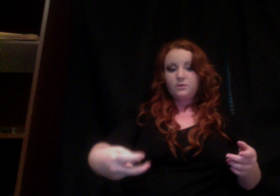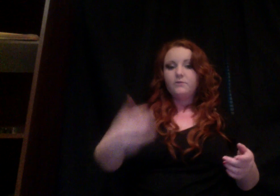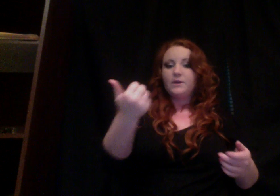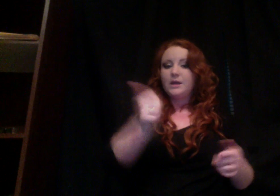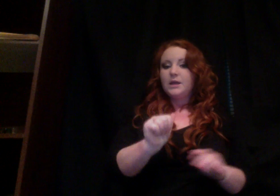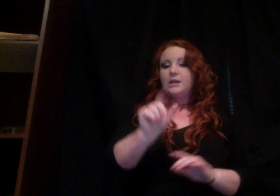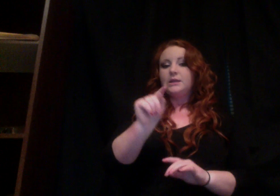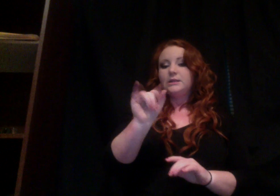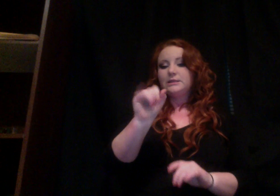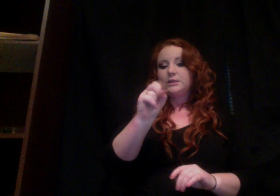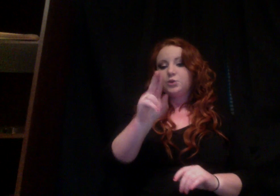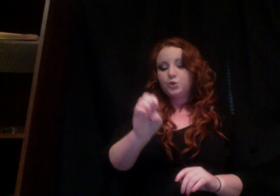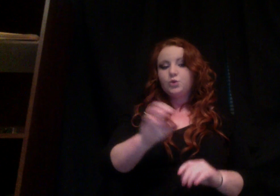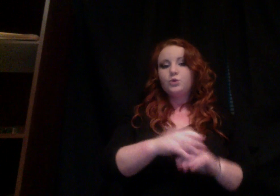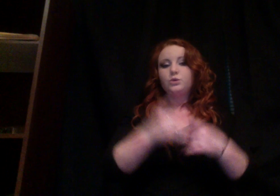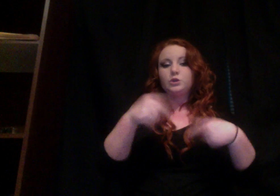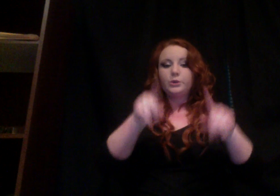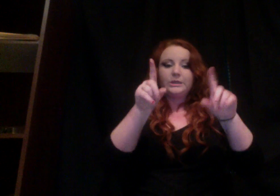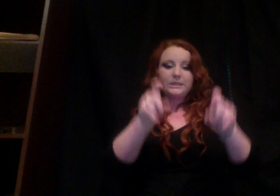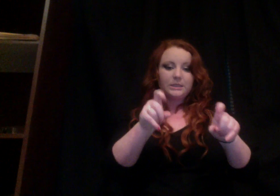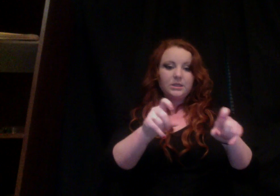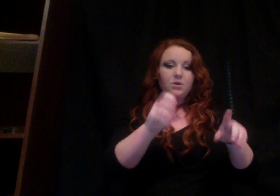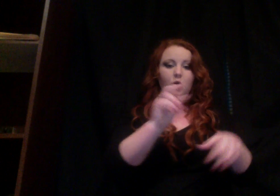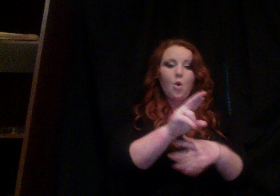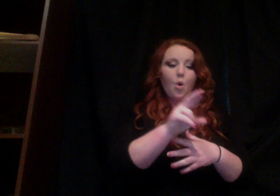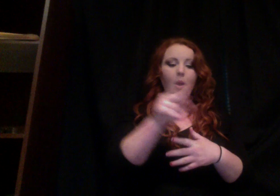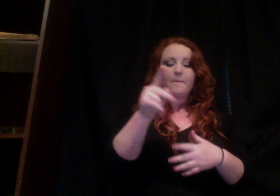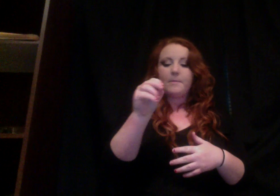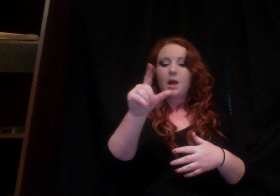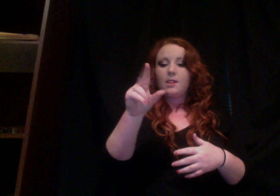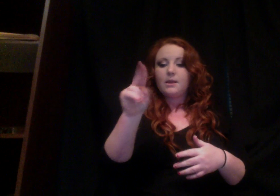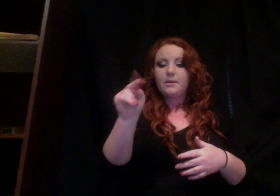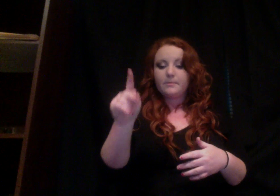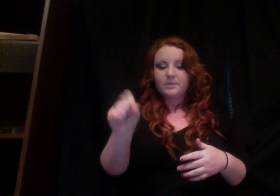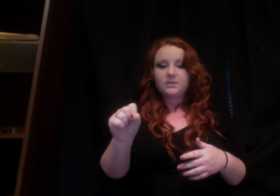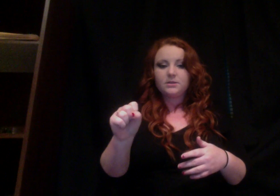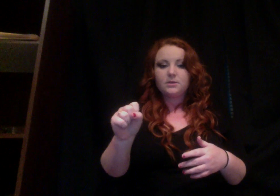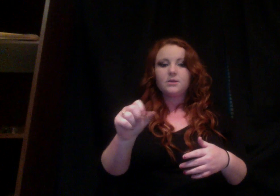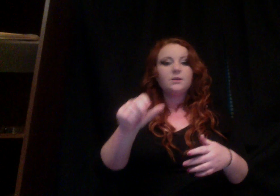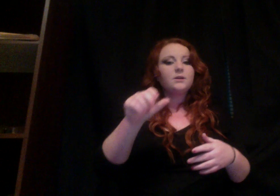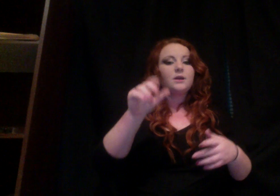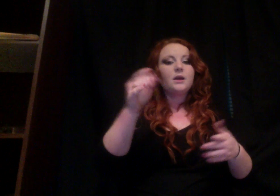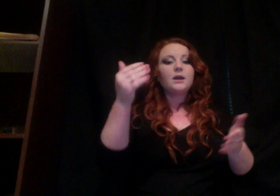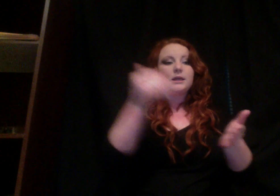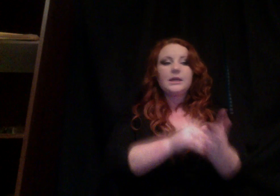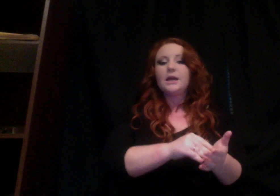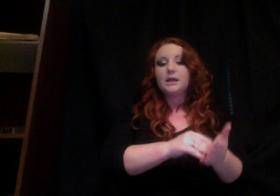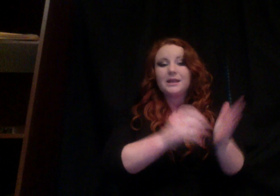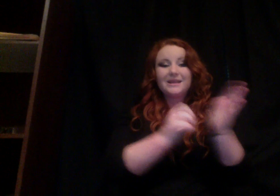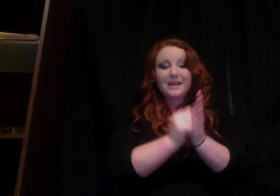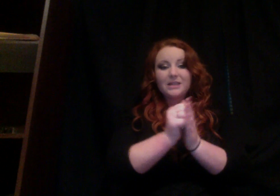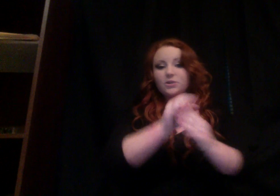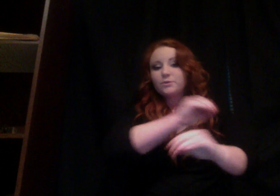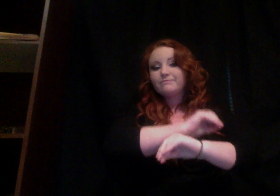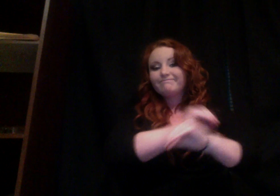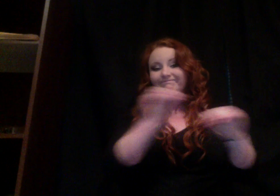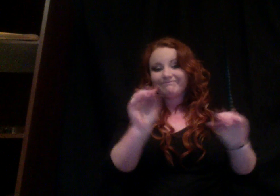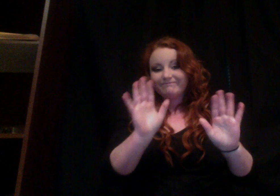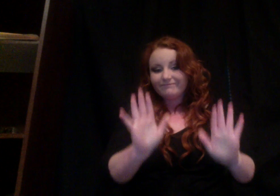exams or remove any polyps, which are small, non-cancerous growths, you will be told about